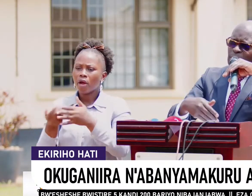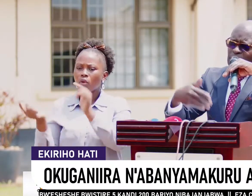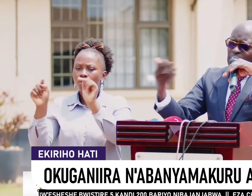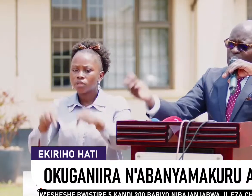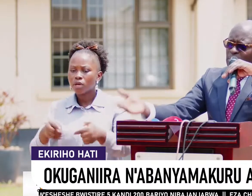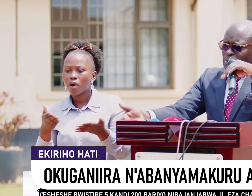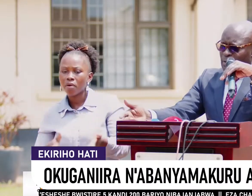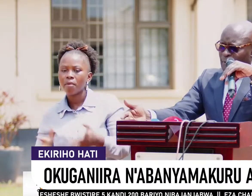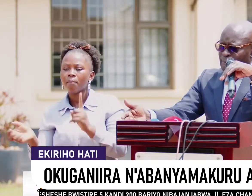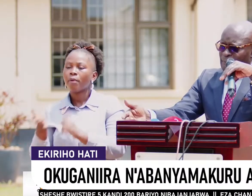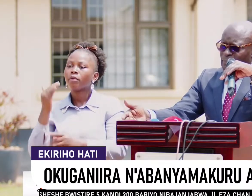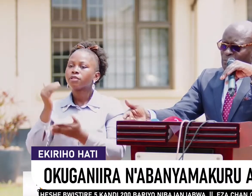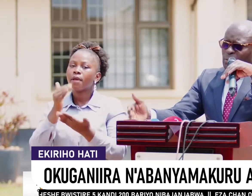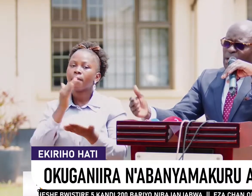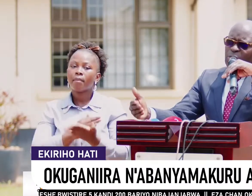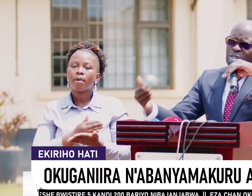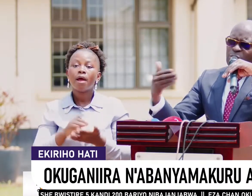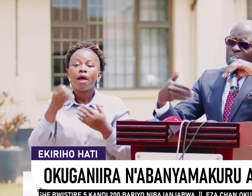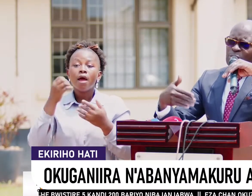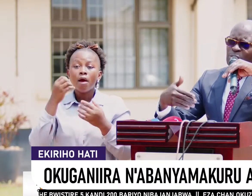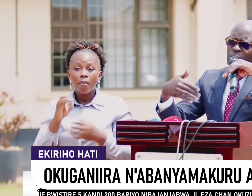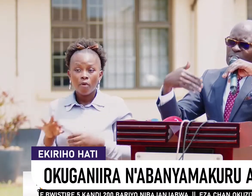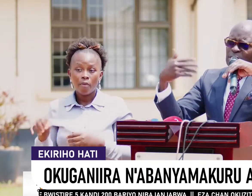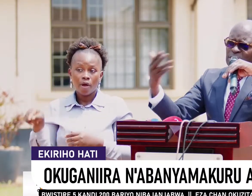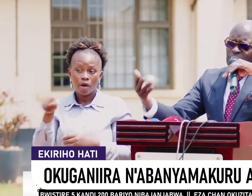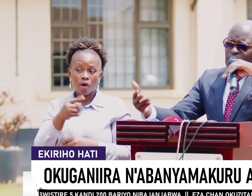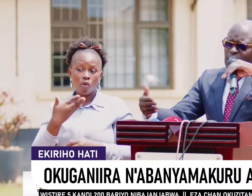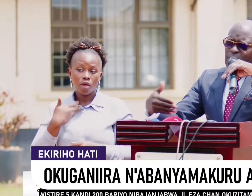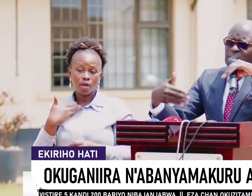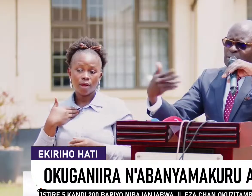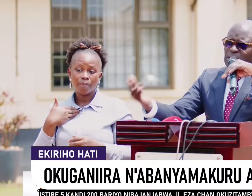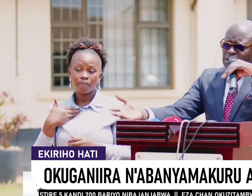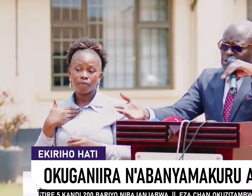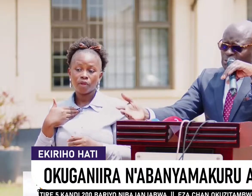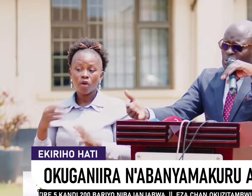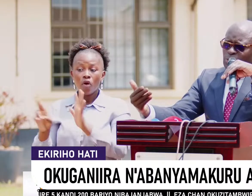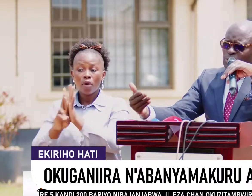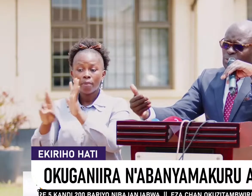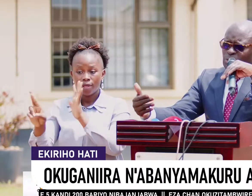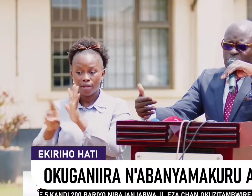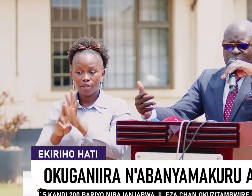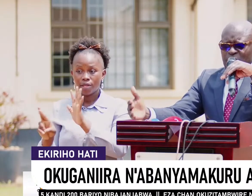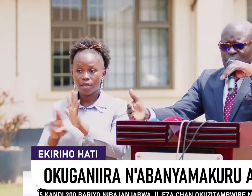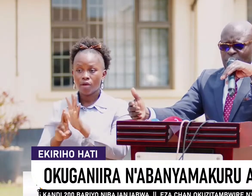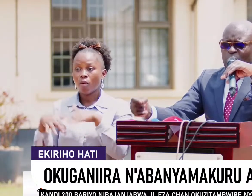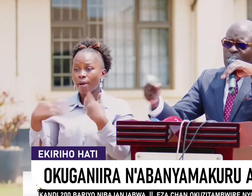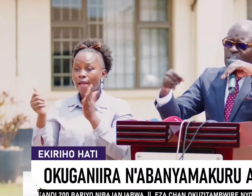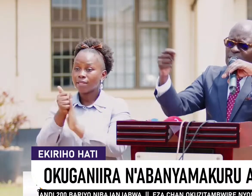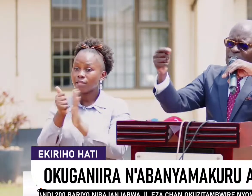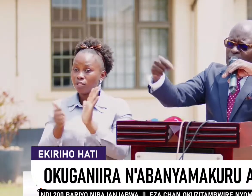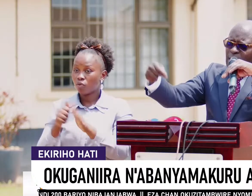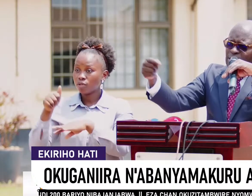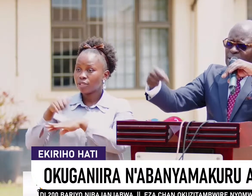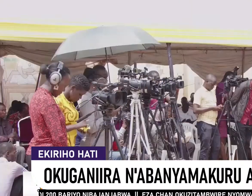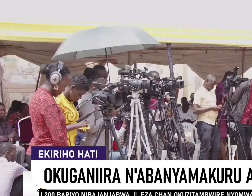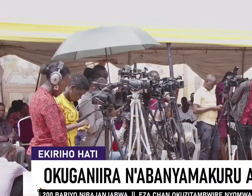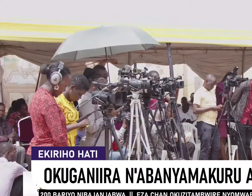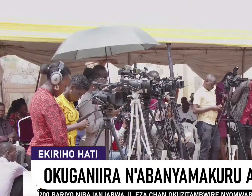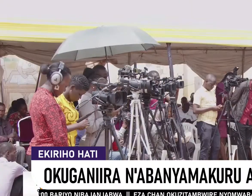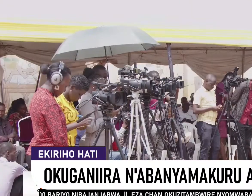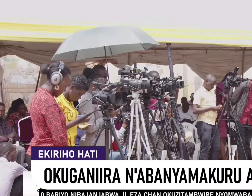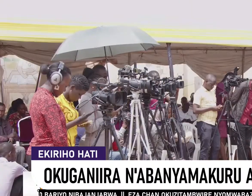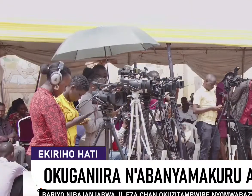wano bakime empapula. Bw'obanga olina omukiikizo ba agent w'osindise muwe ekiraga nti